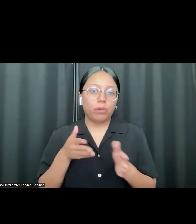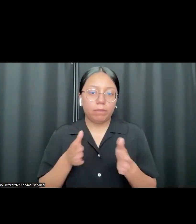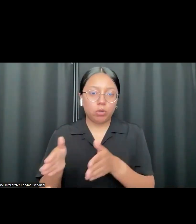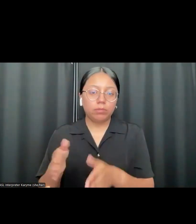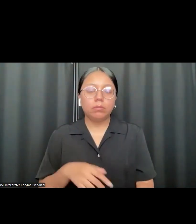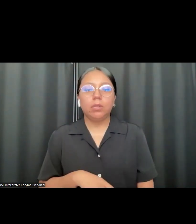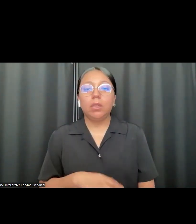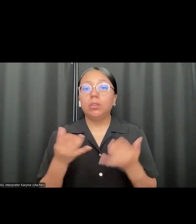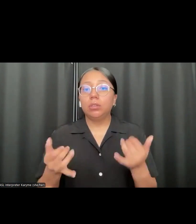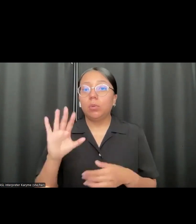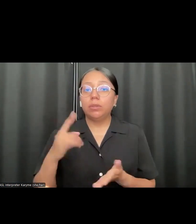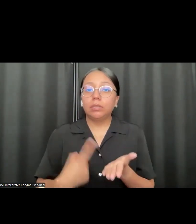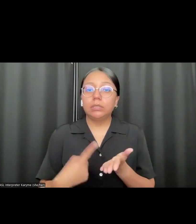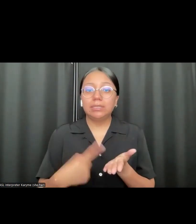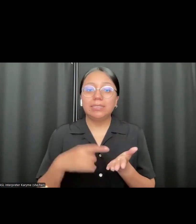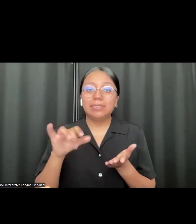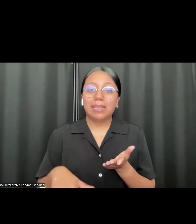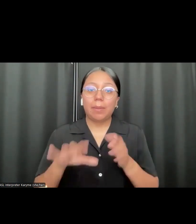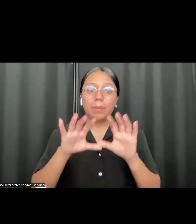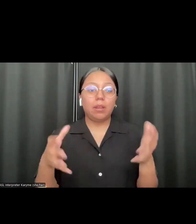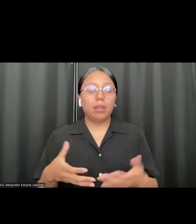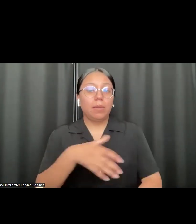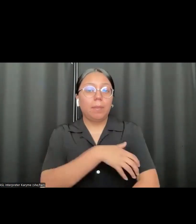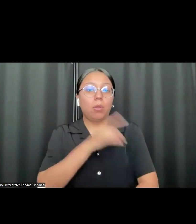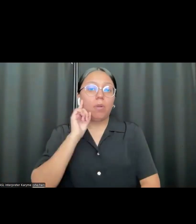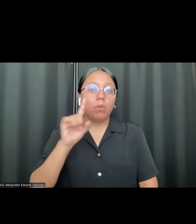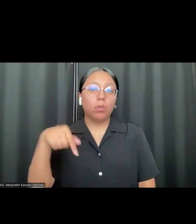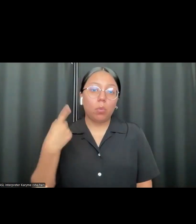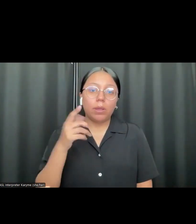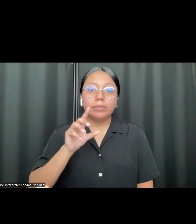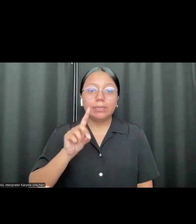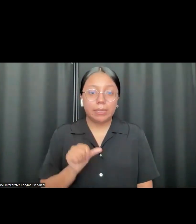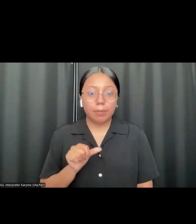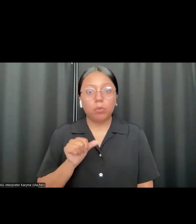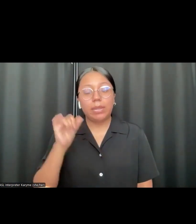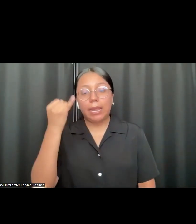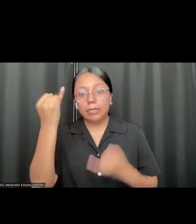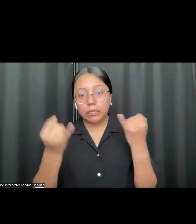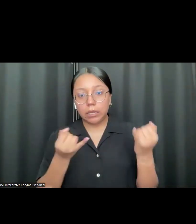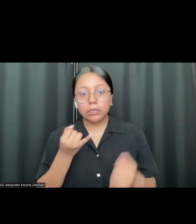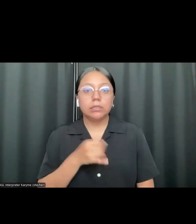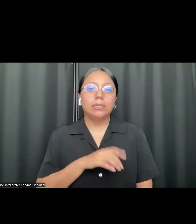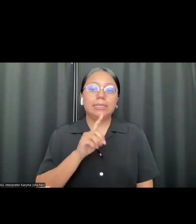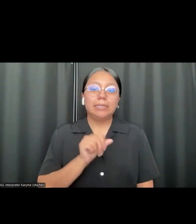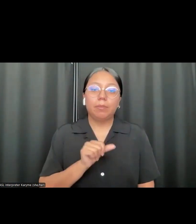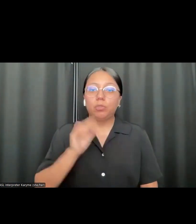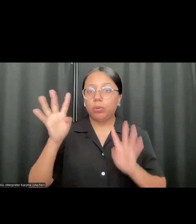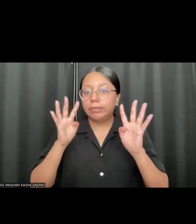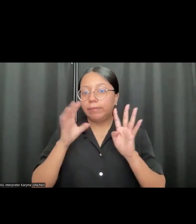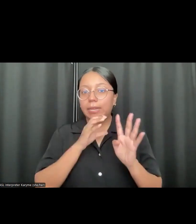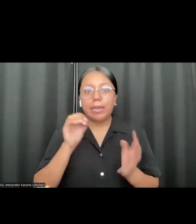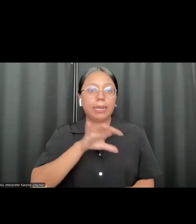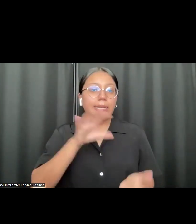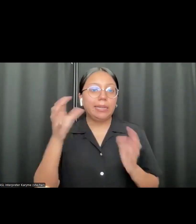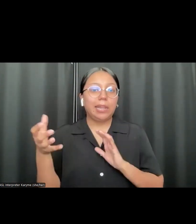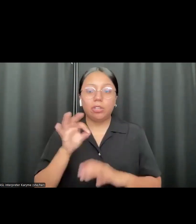creativity, chaos factor in building disabled collectively accessible performance spaces. And